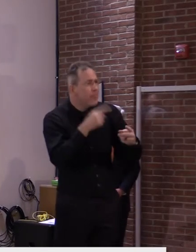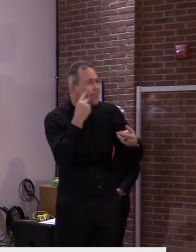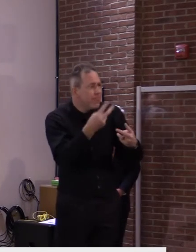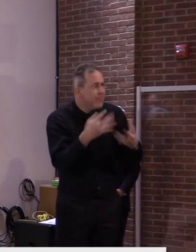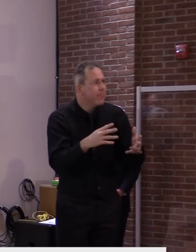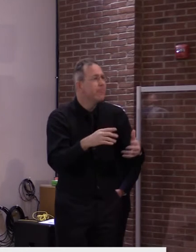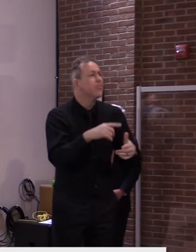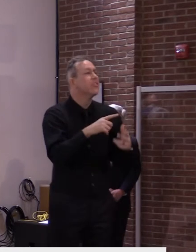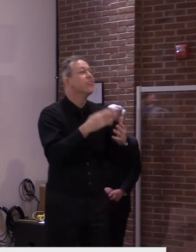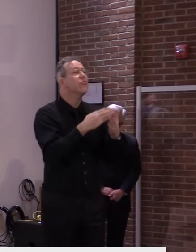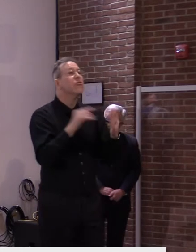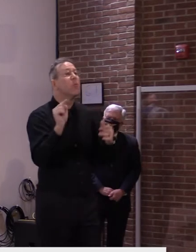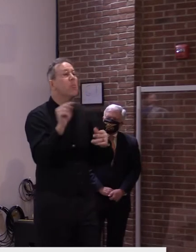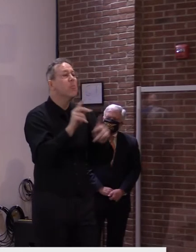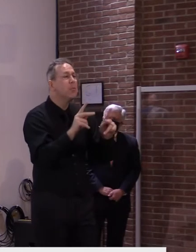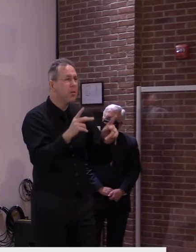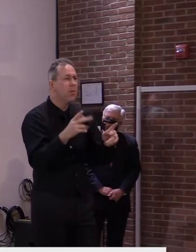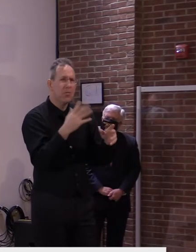mine. That's understandable.